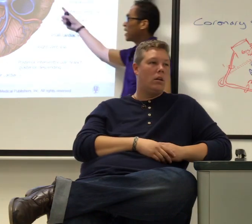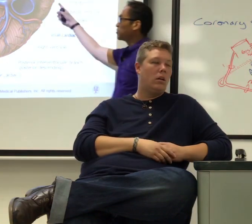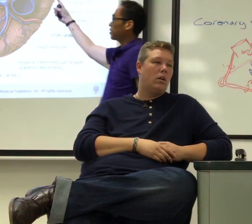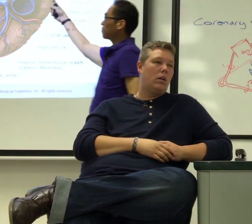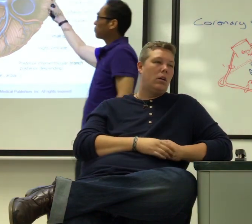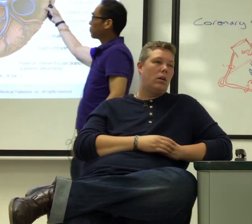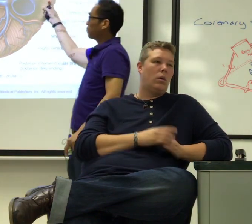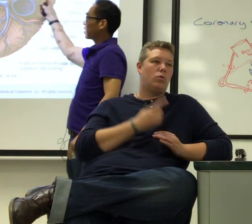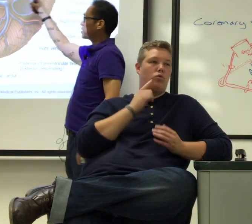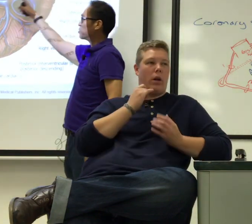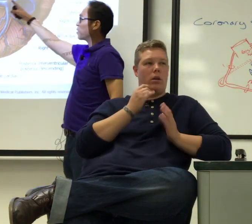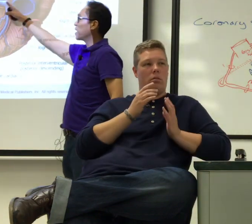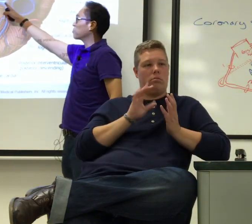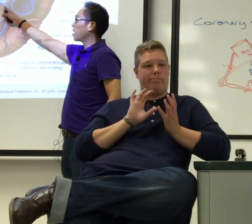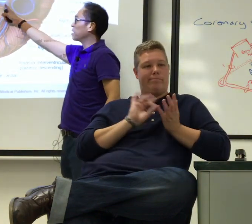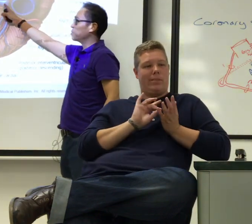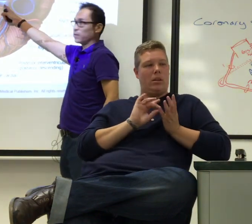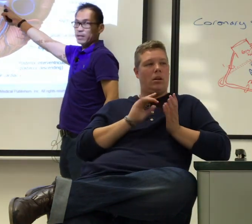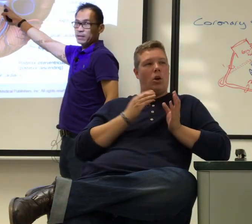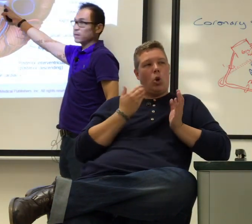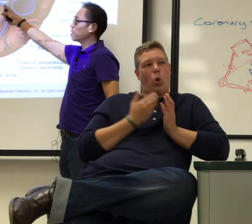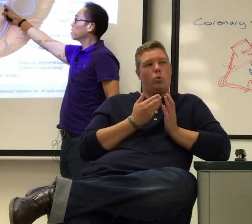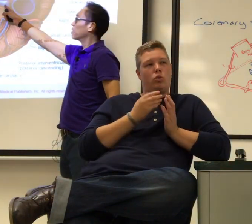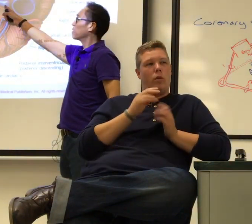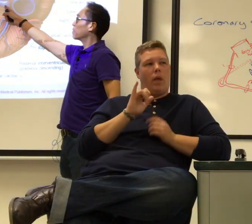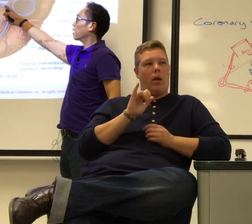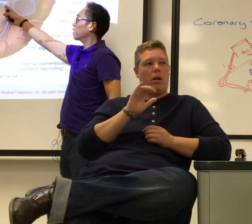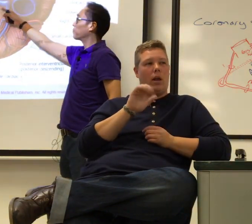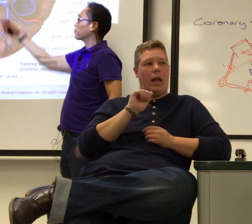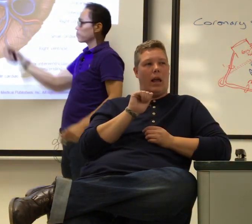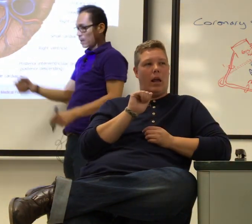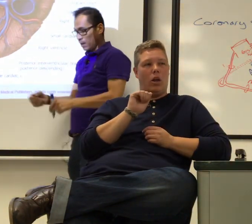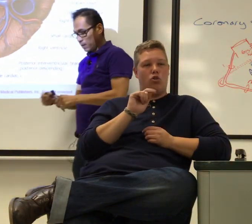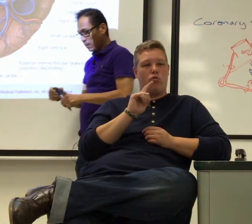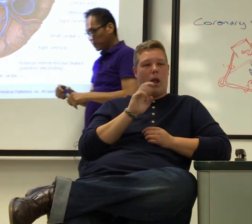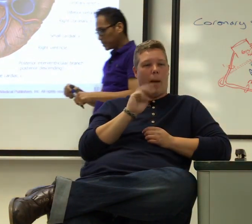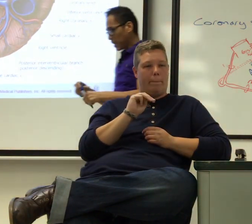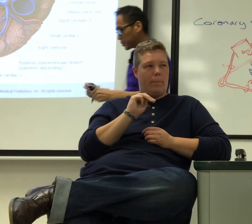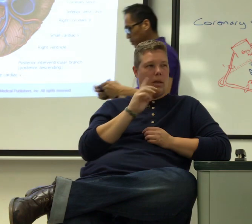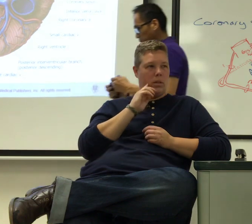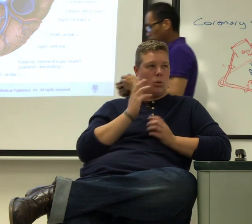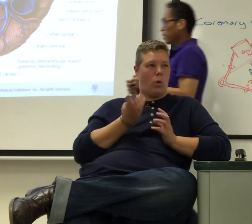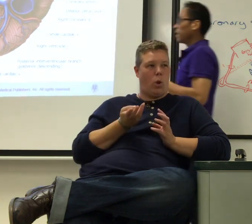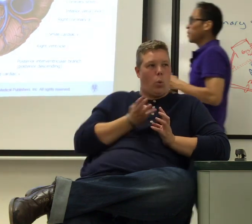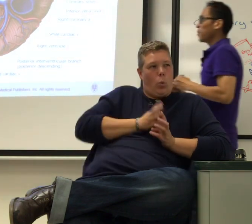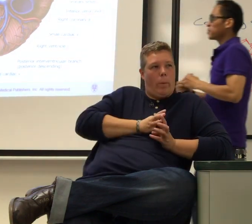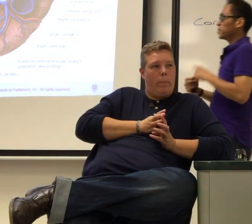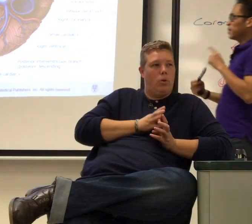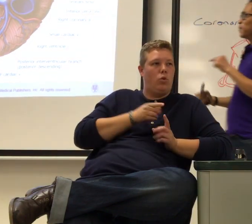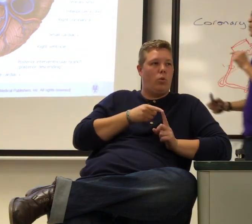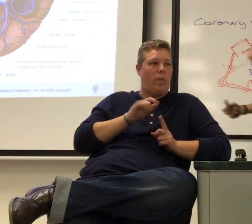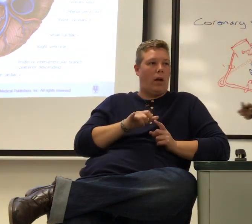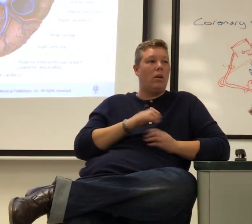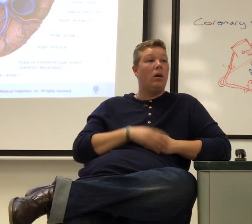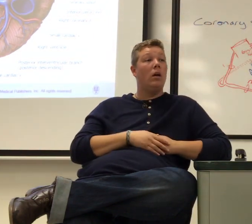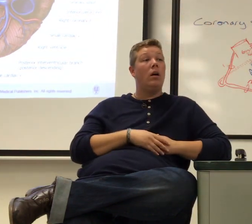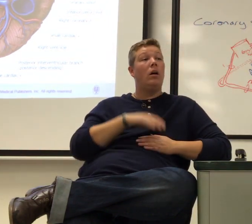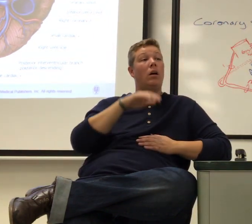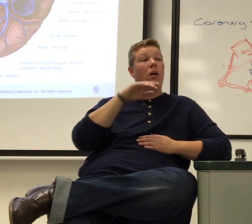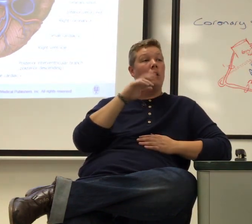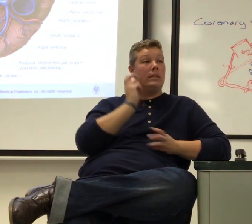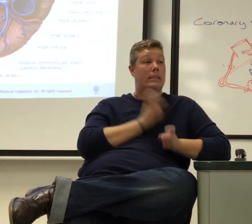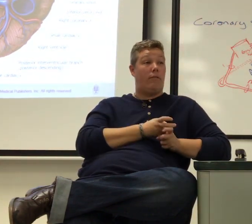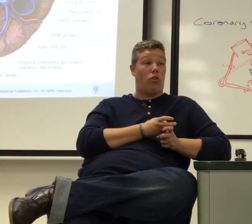to the right atrium, because it drains right into it. Right. You know, on the dissection, the most difficult